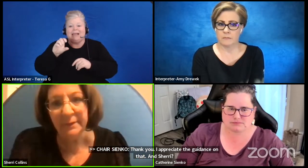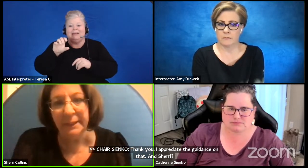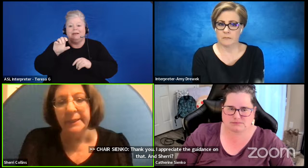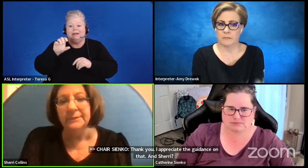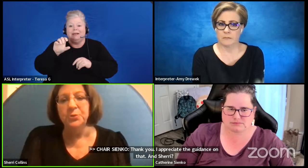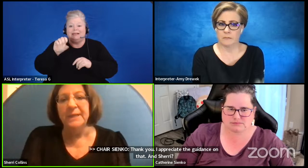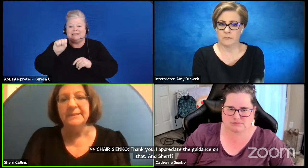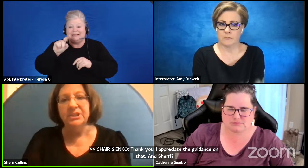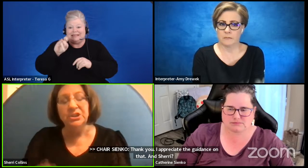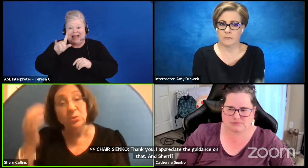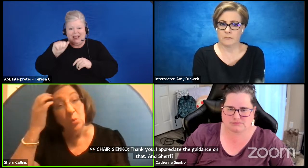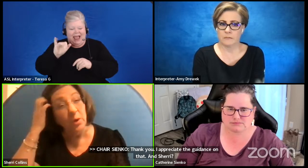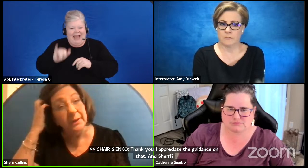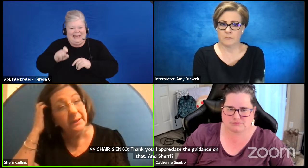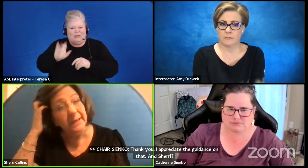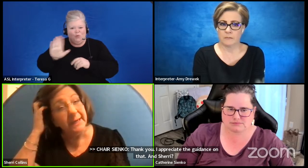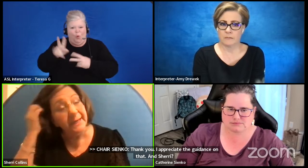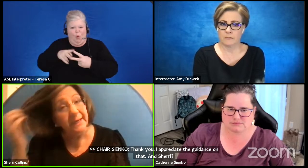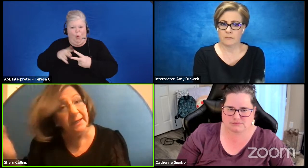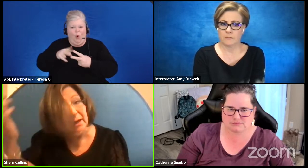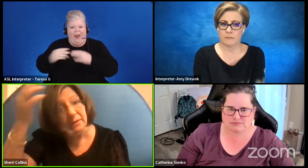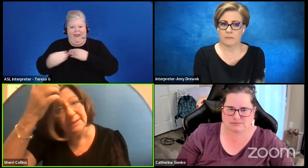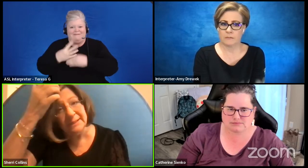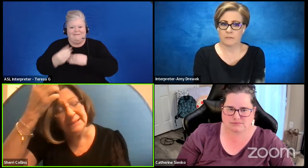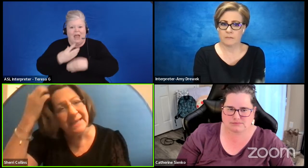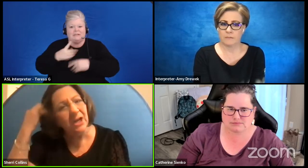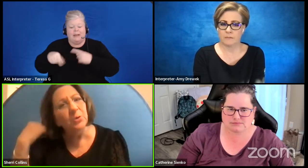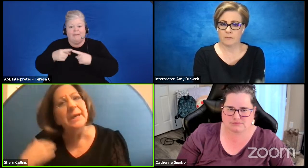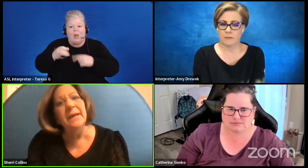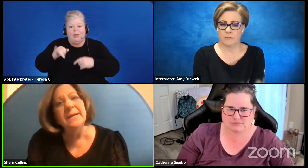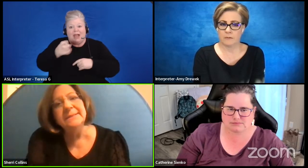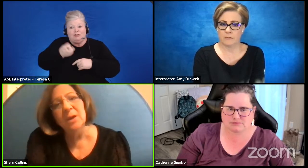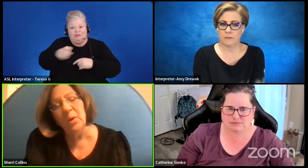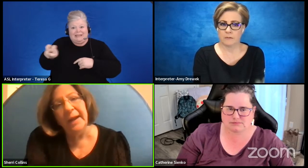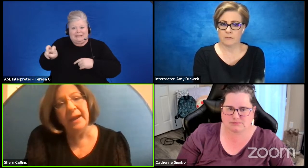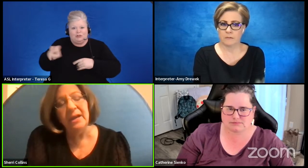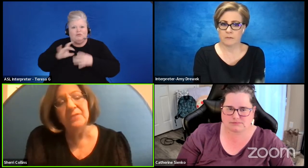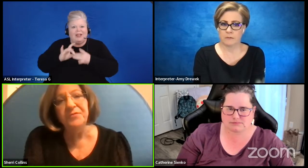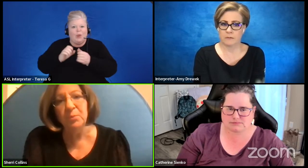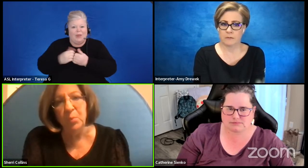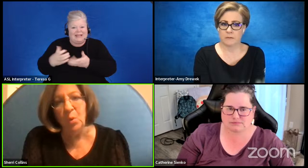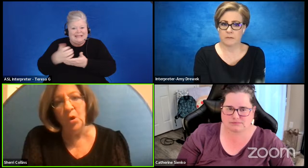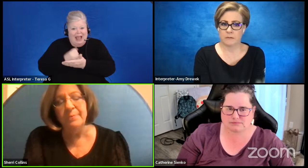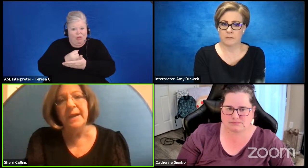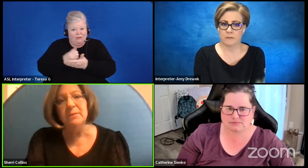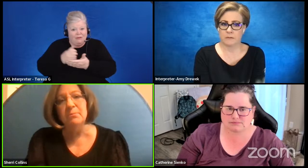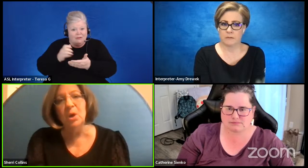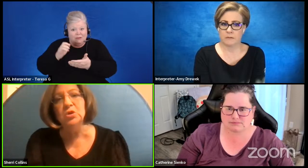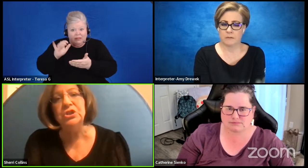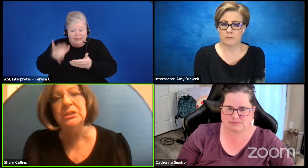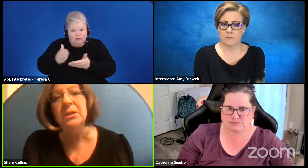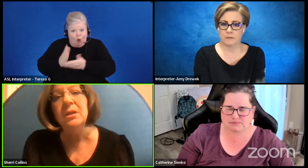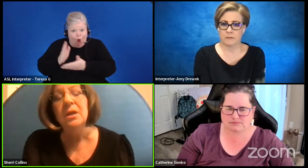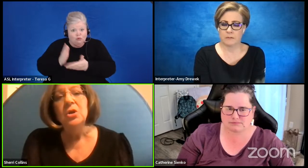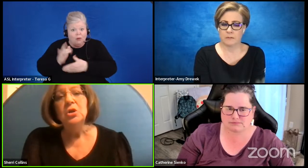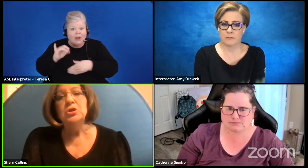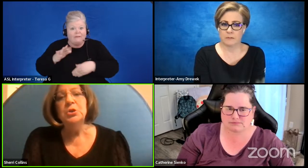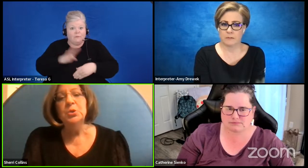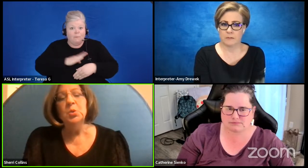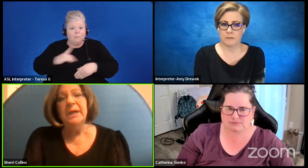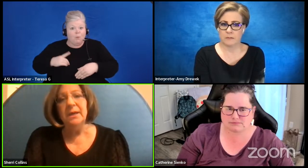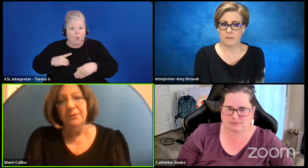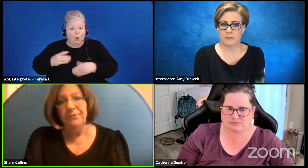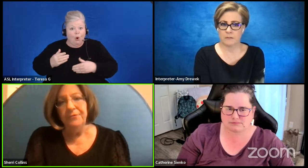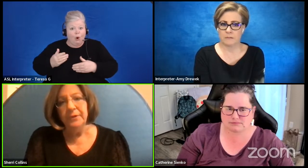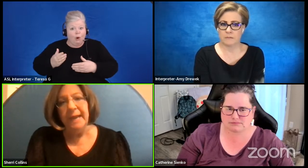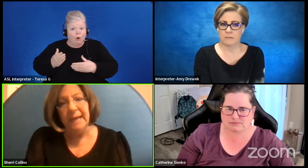on the transition with Nikki on the salary. Is it okay if the board made a motion